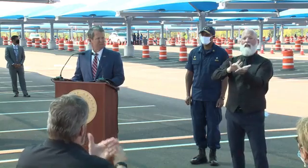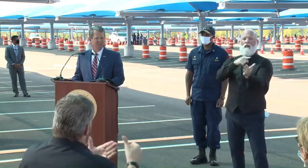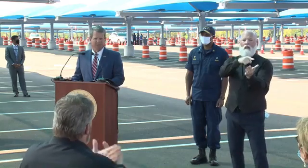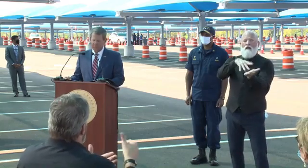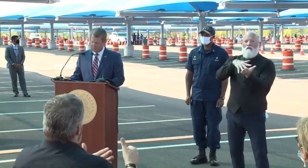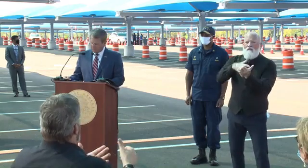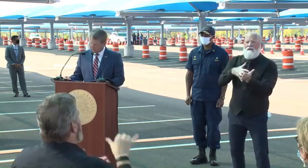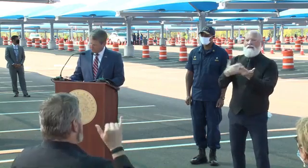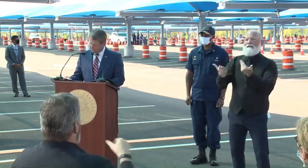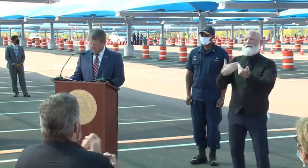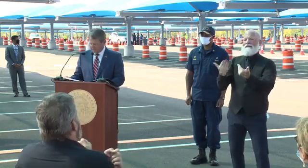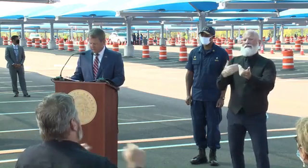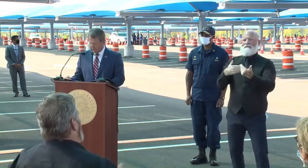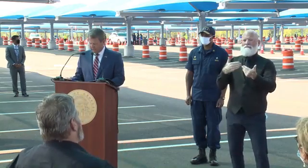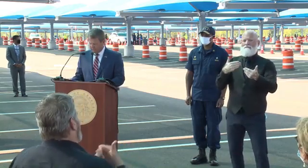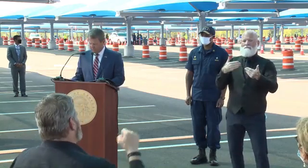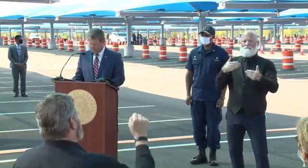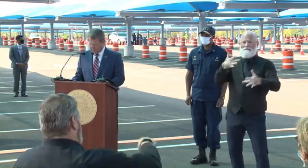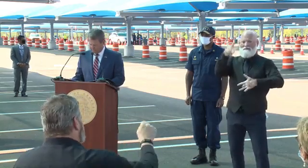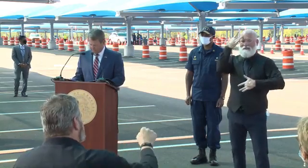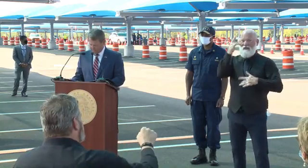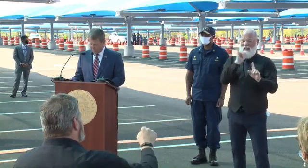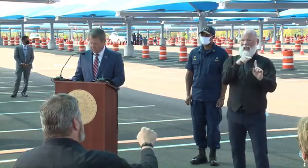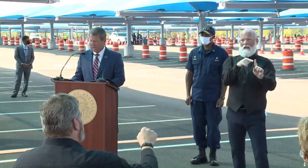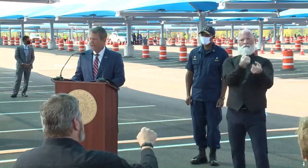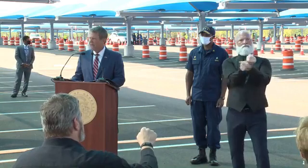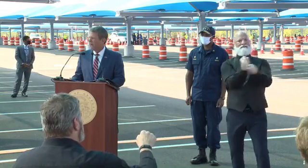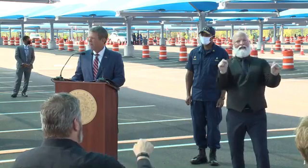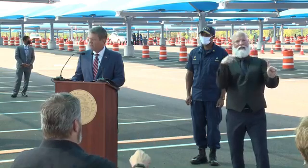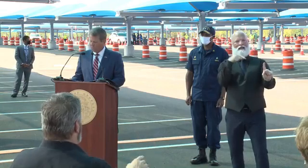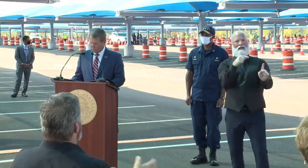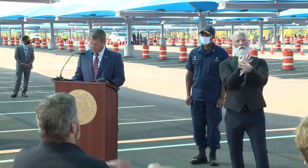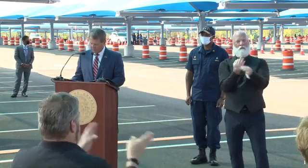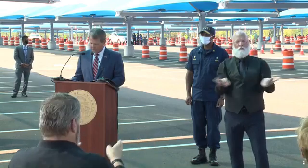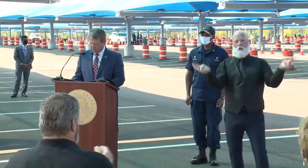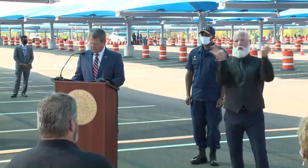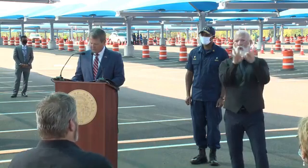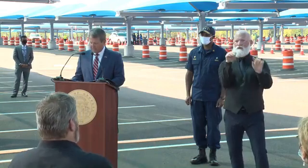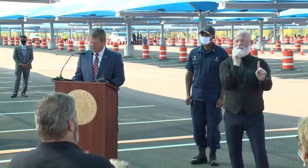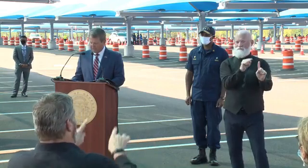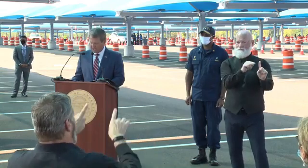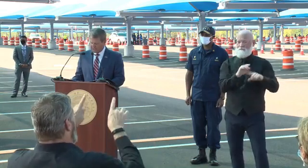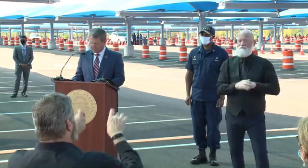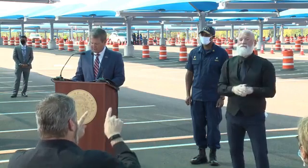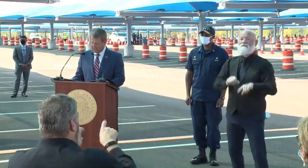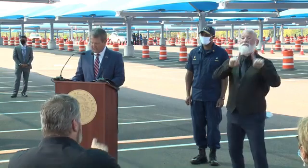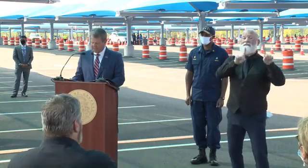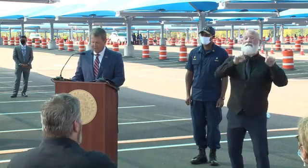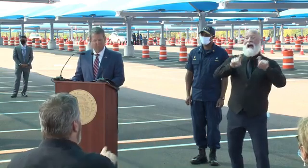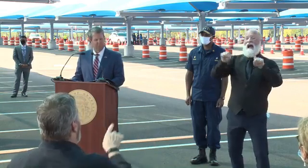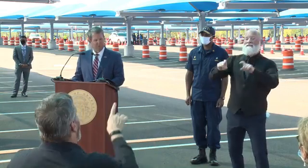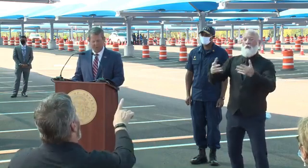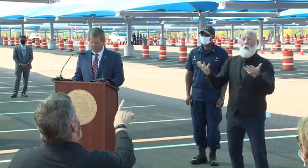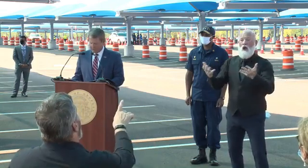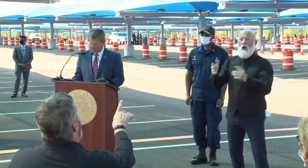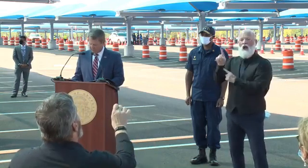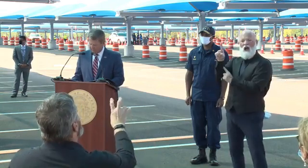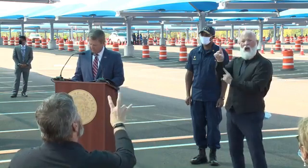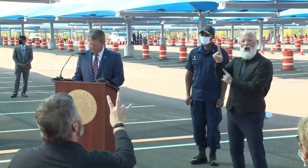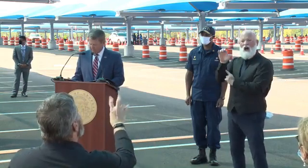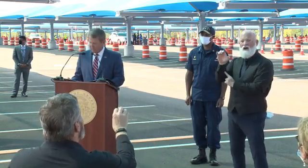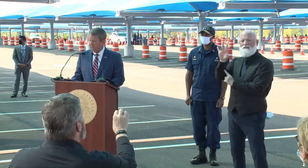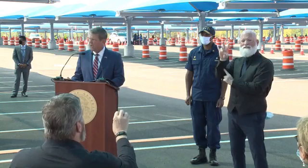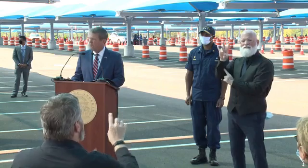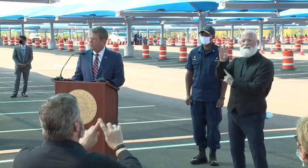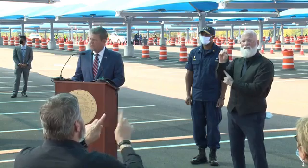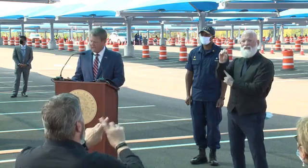the testing front, we've also made great headway. We now have over 170 testing sites open across our